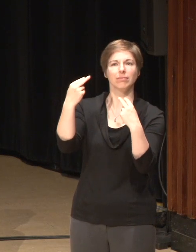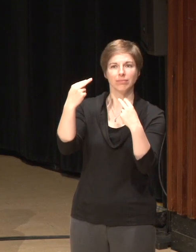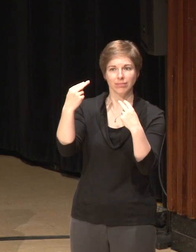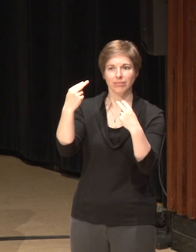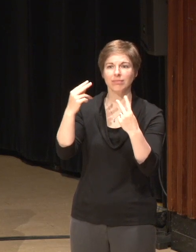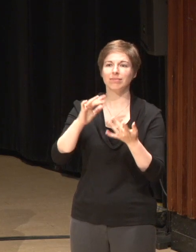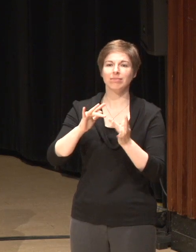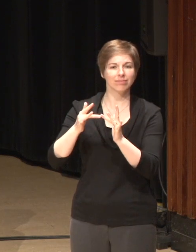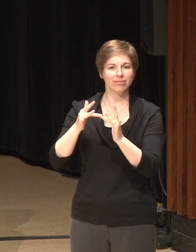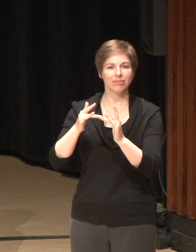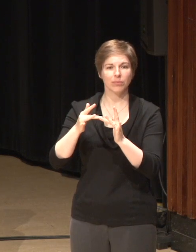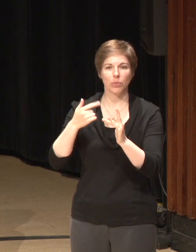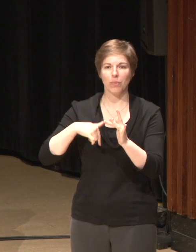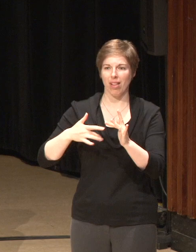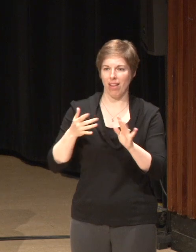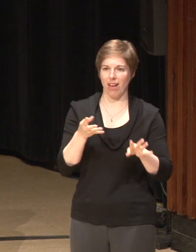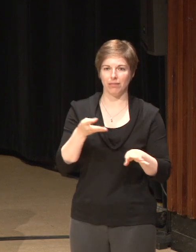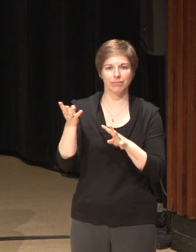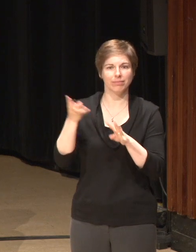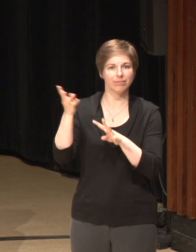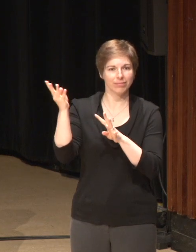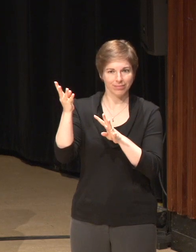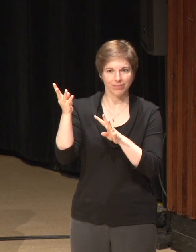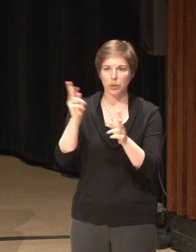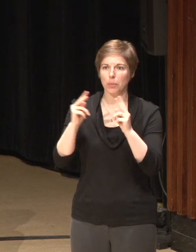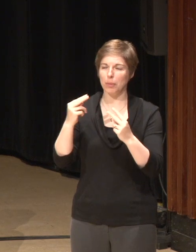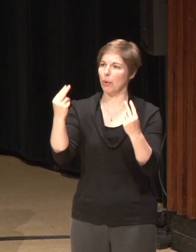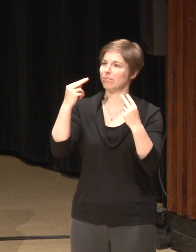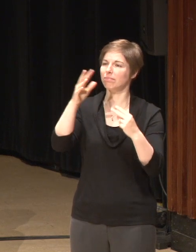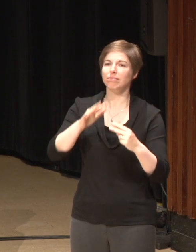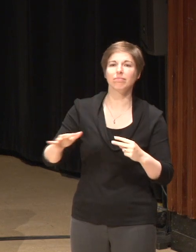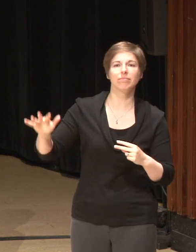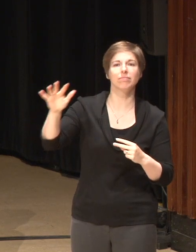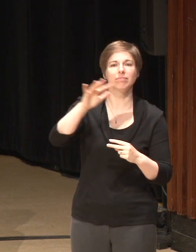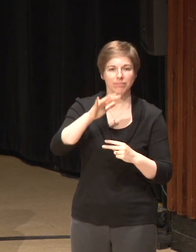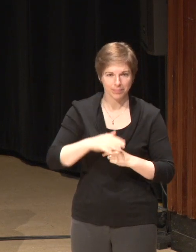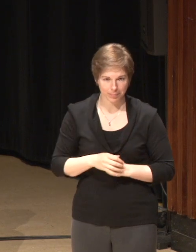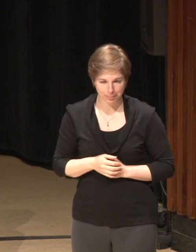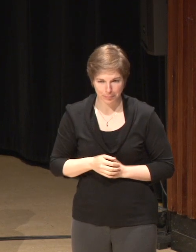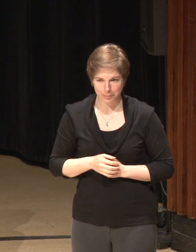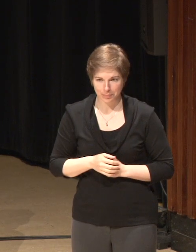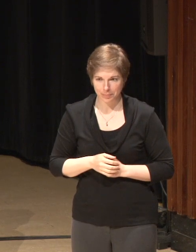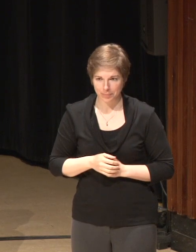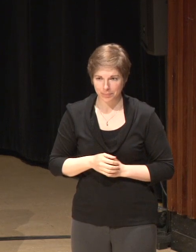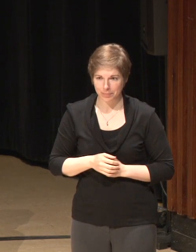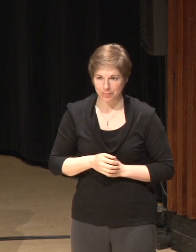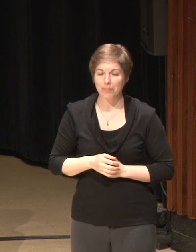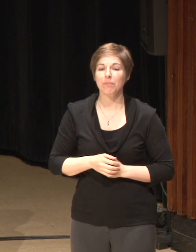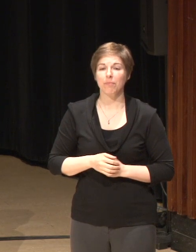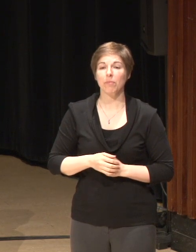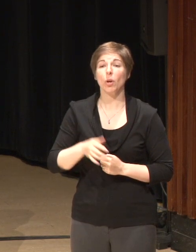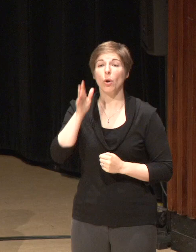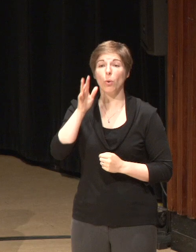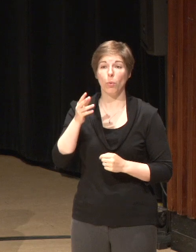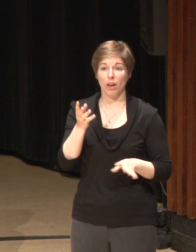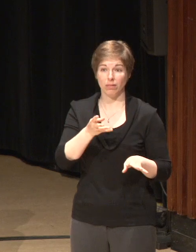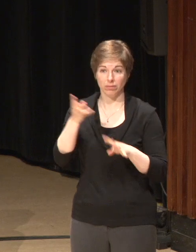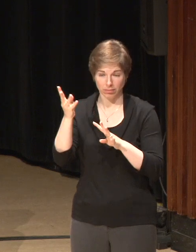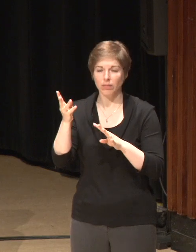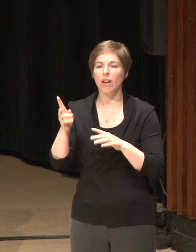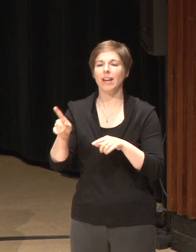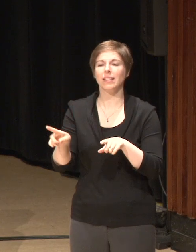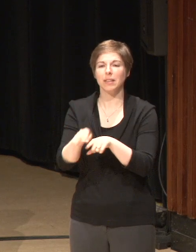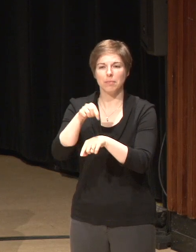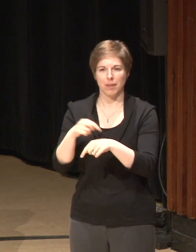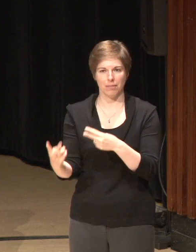the internet as we live stream this event. The ceremony is being recorded and will be available for viewing from the Nova